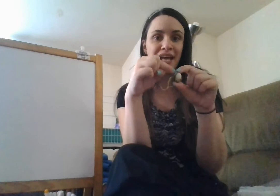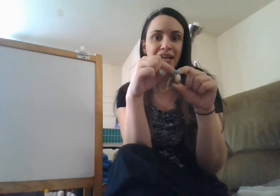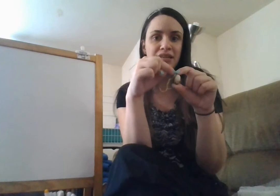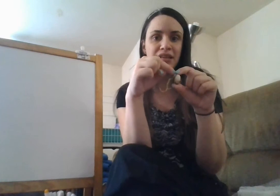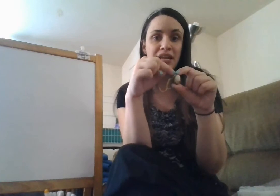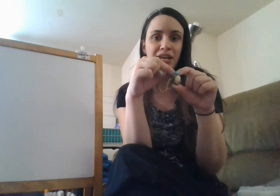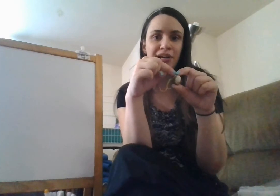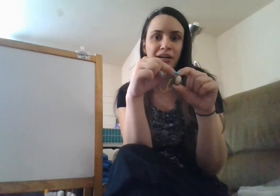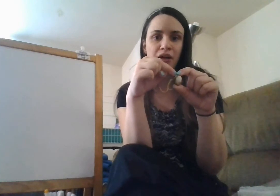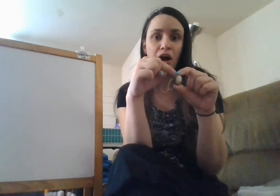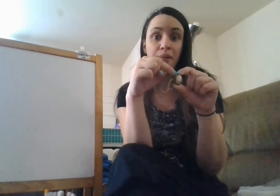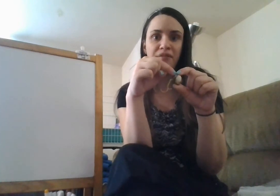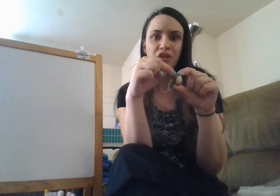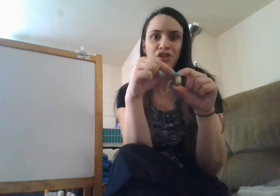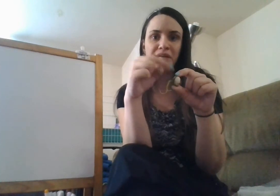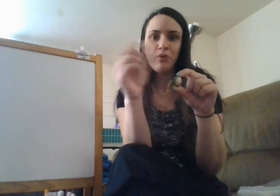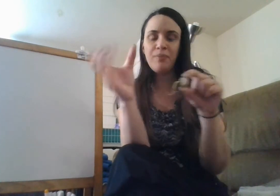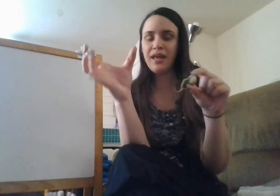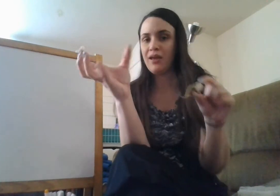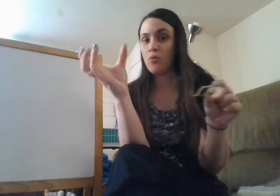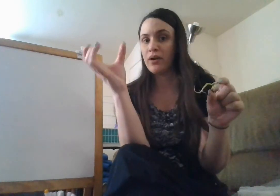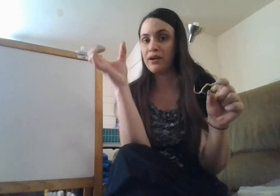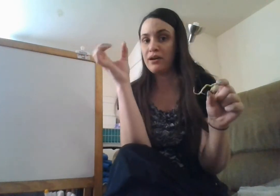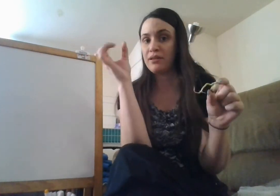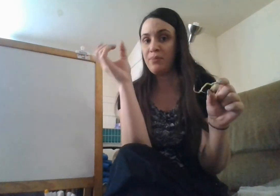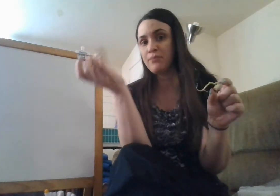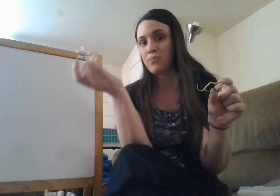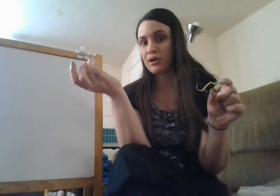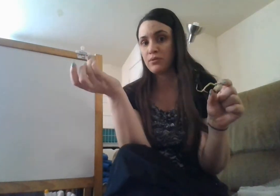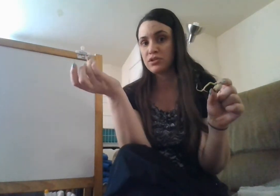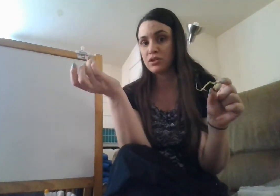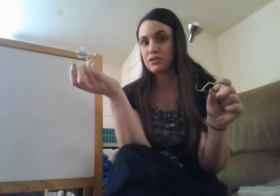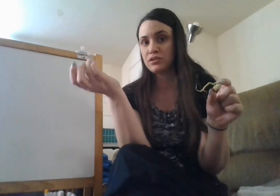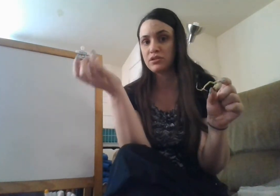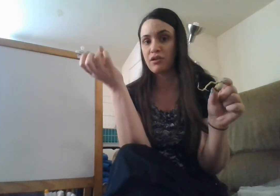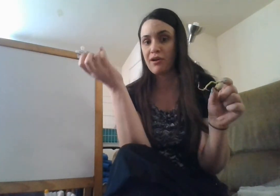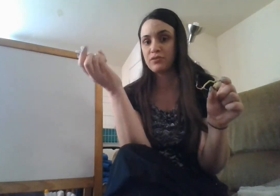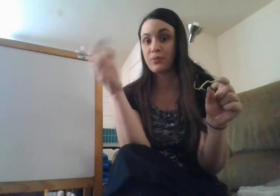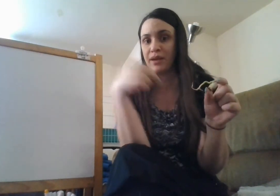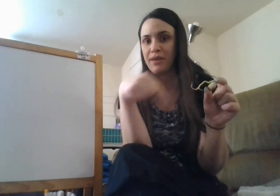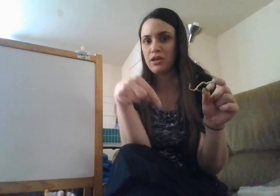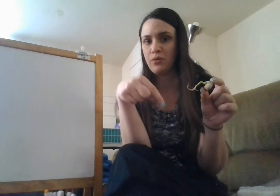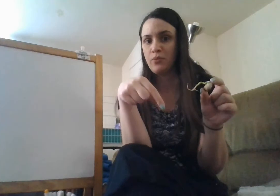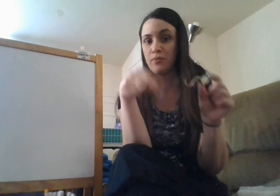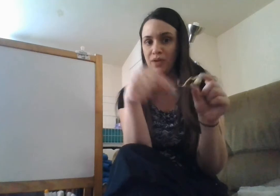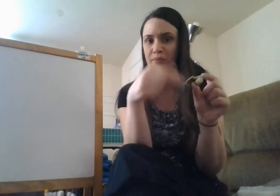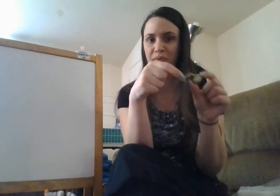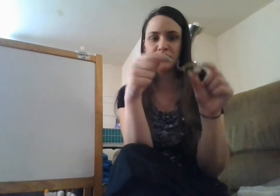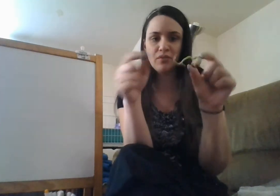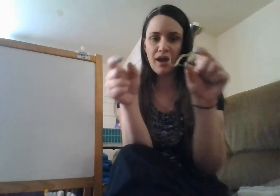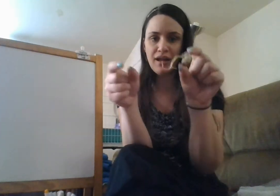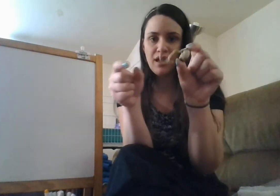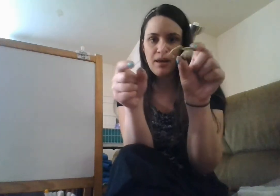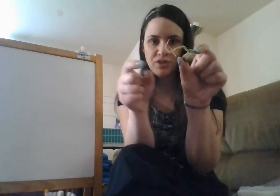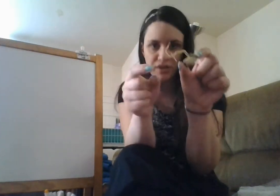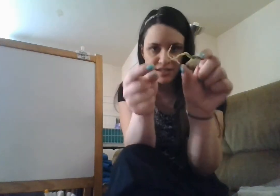inside here, eventually will be where the bean part will start to grow, so we can make new lima beans, okay? But you could